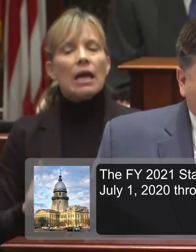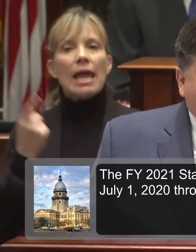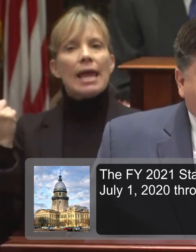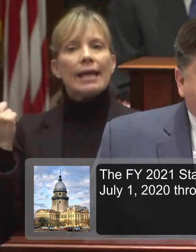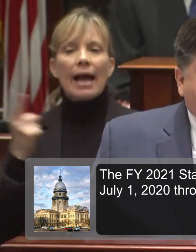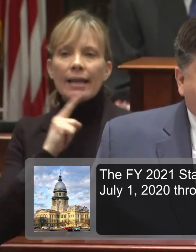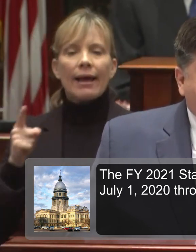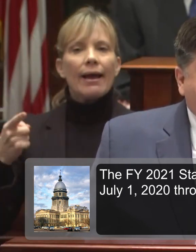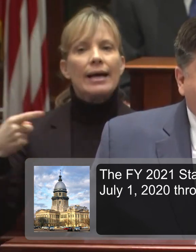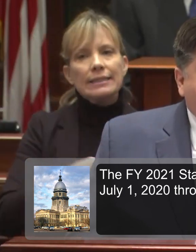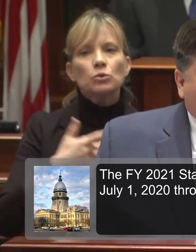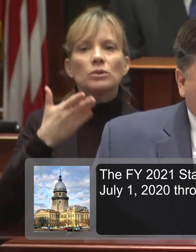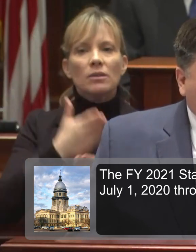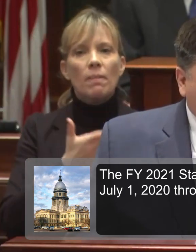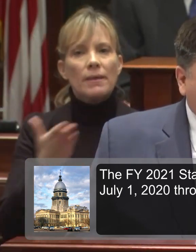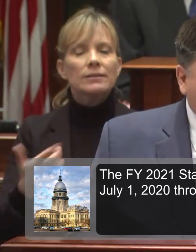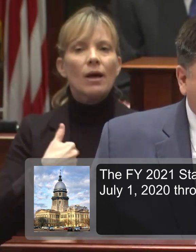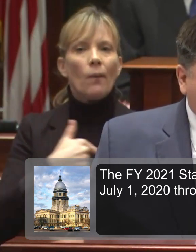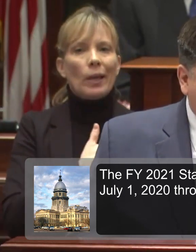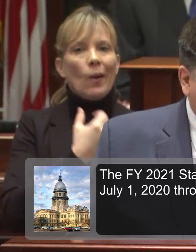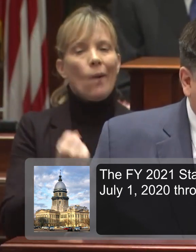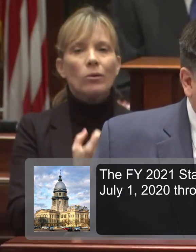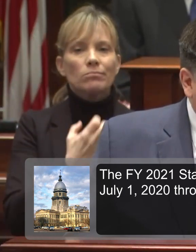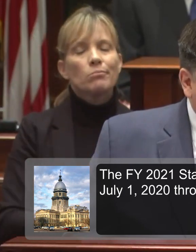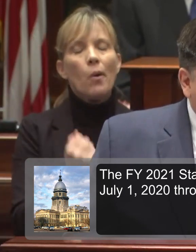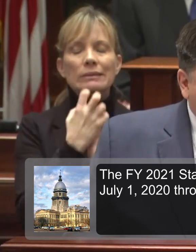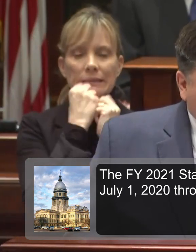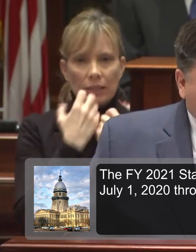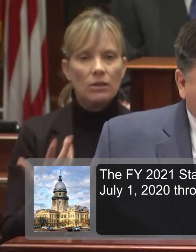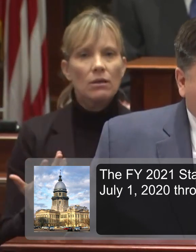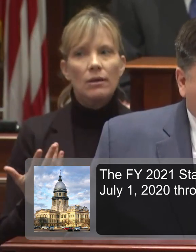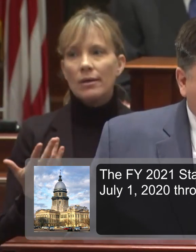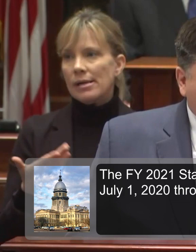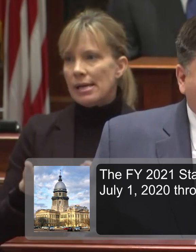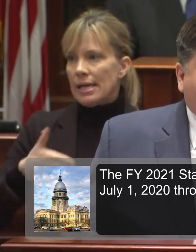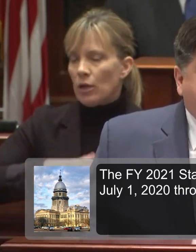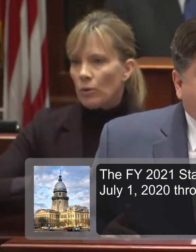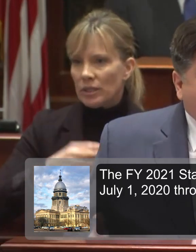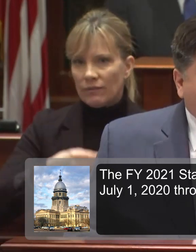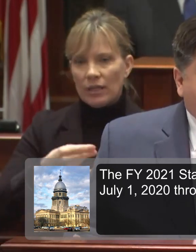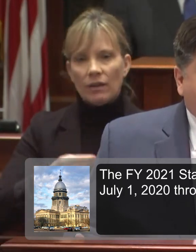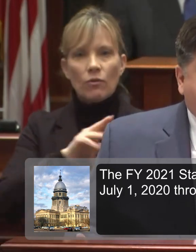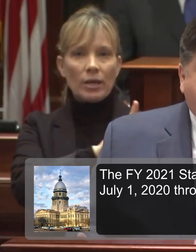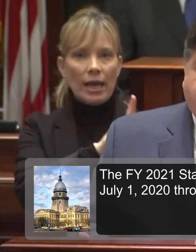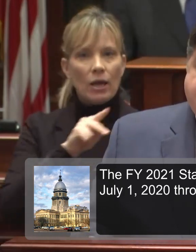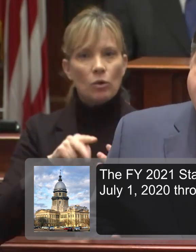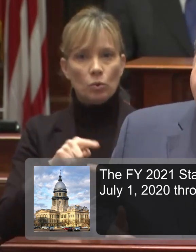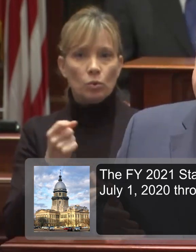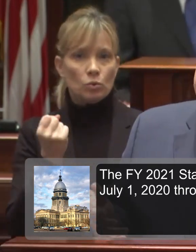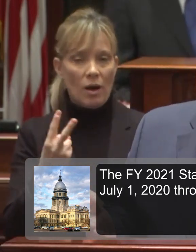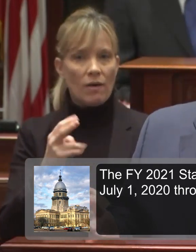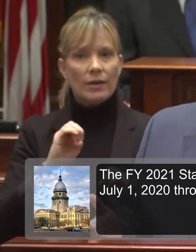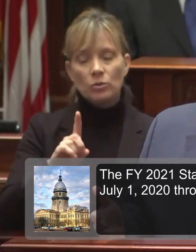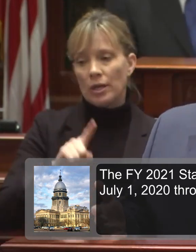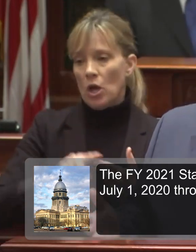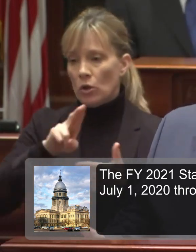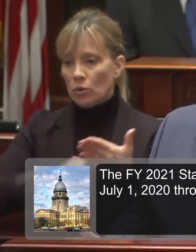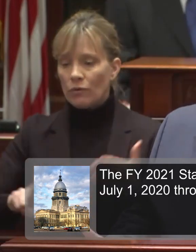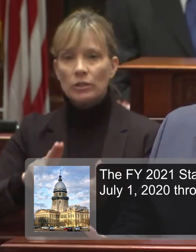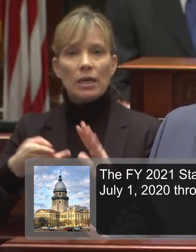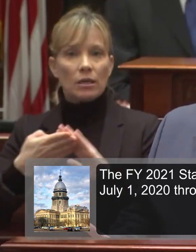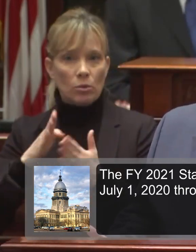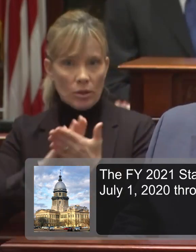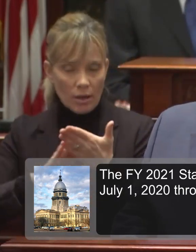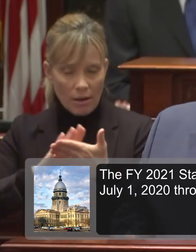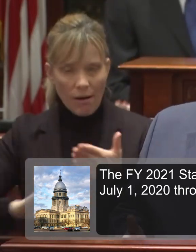cuts into some of the things that we all hold most dear: increased funding for K-12 education, universities and